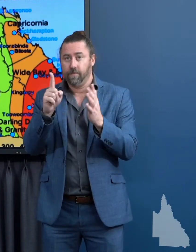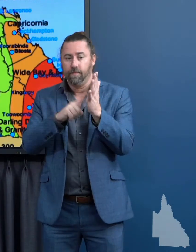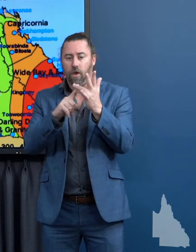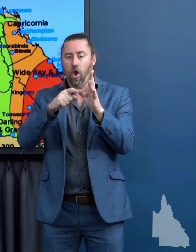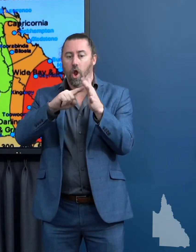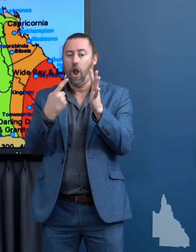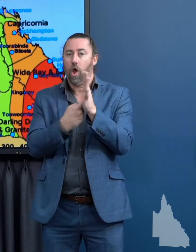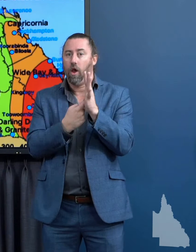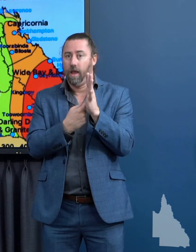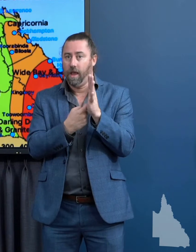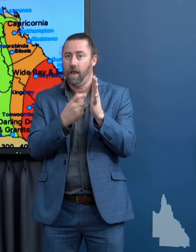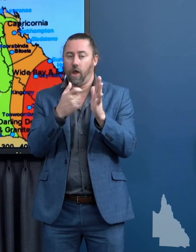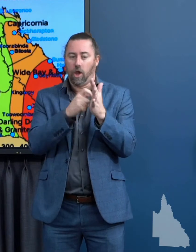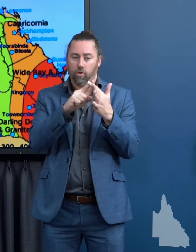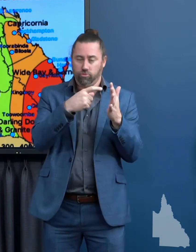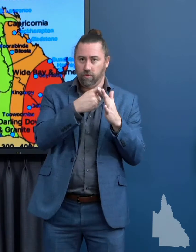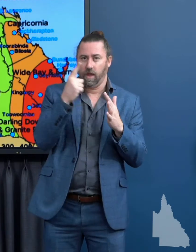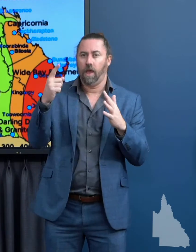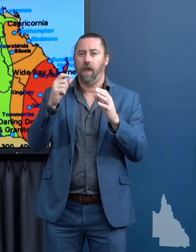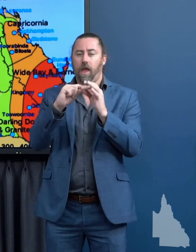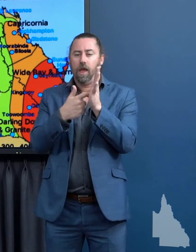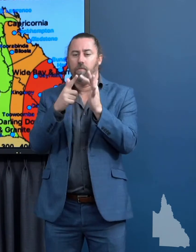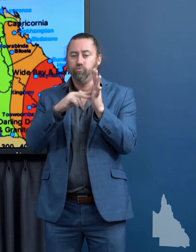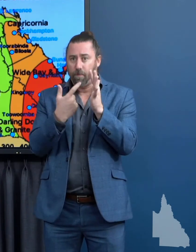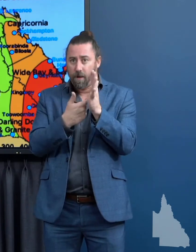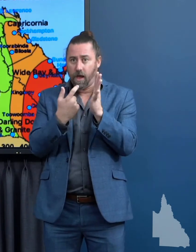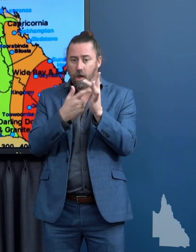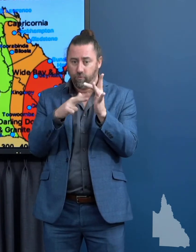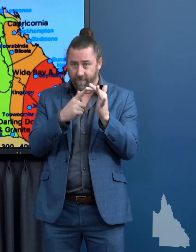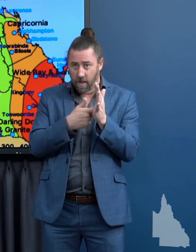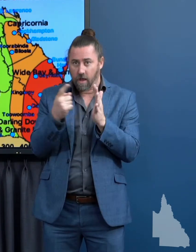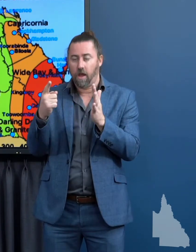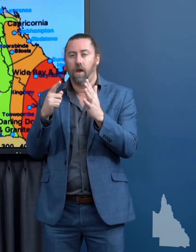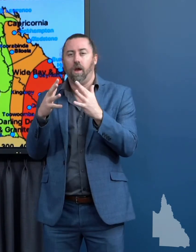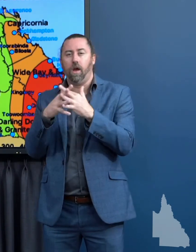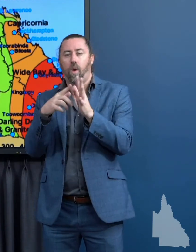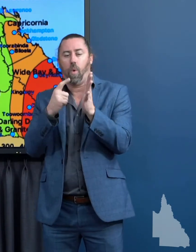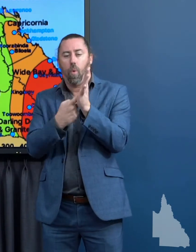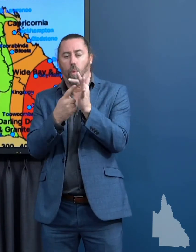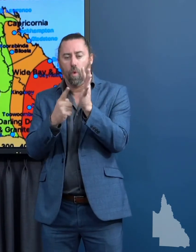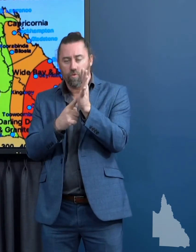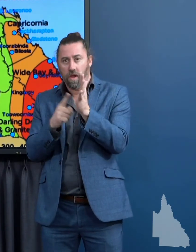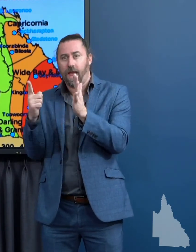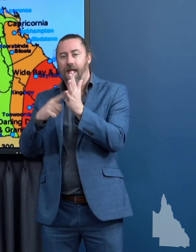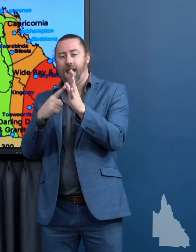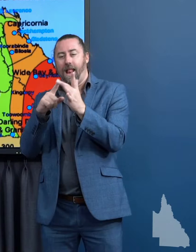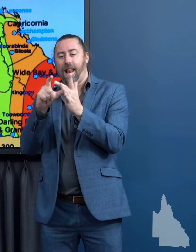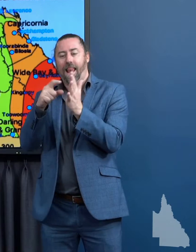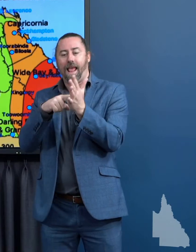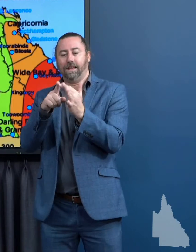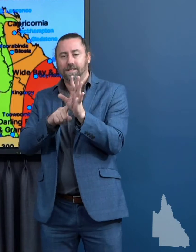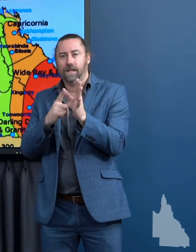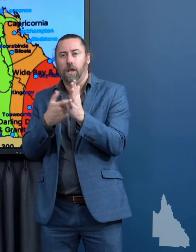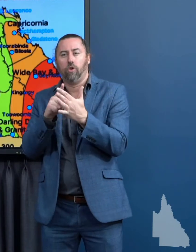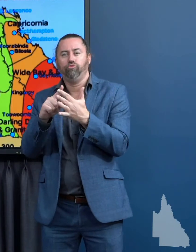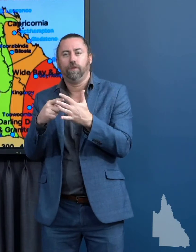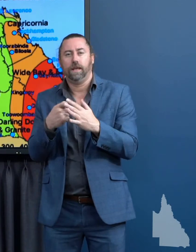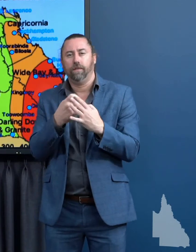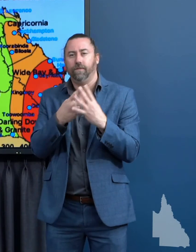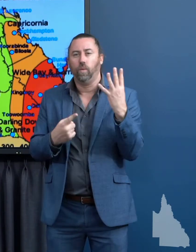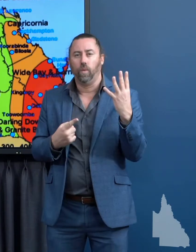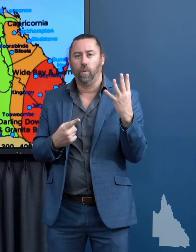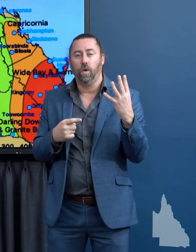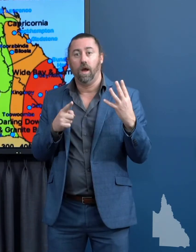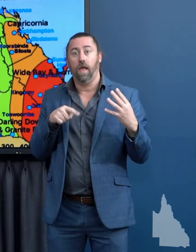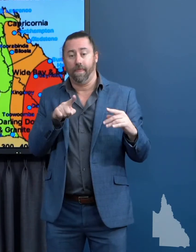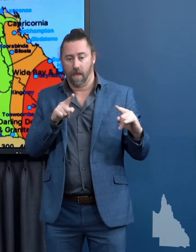Lockyer Creek, Bremer River, Worrell Creek and Laidley Creek. So we have seen renewed rises there already overnight due to the